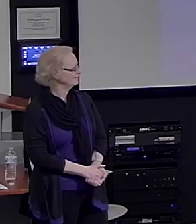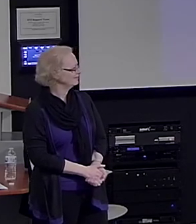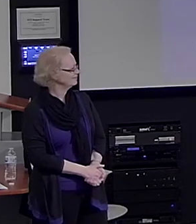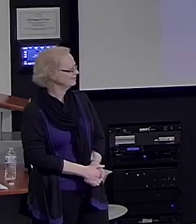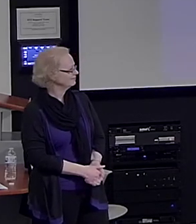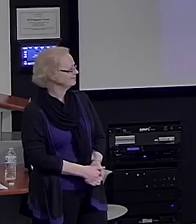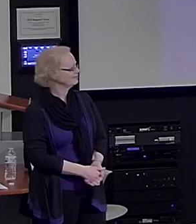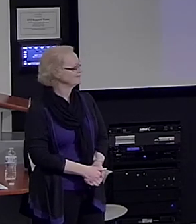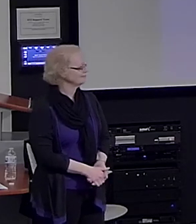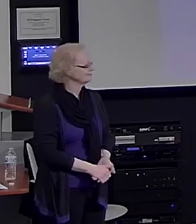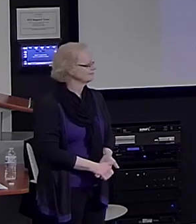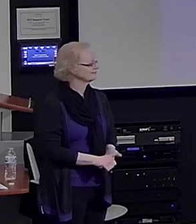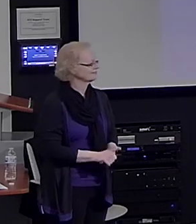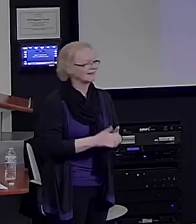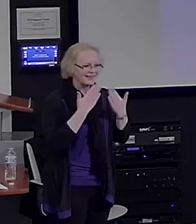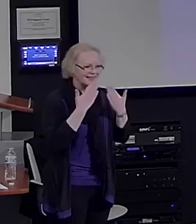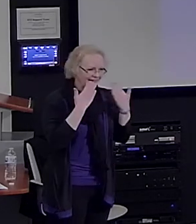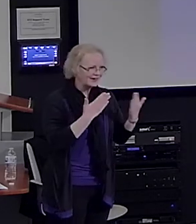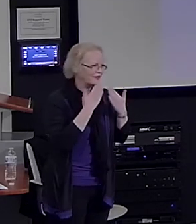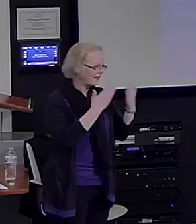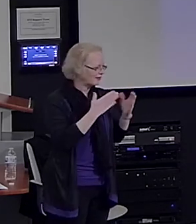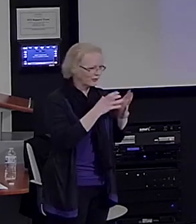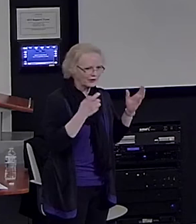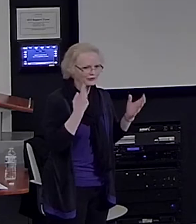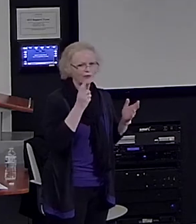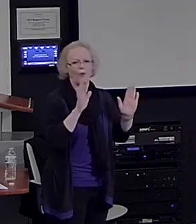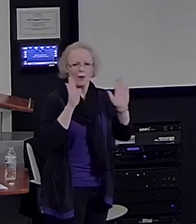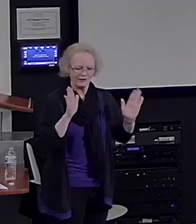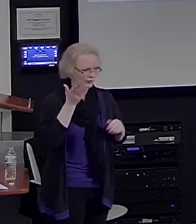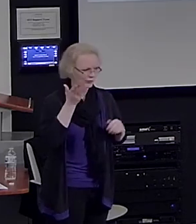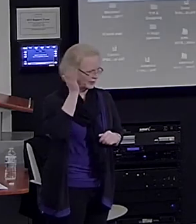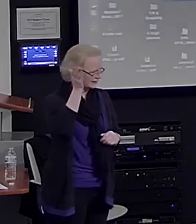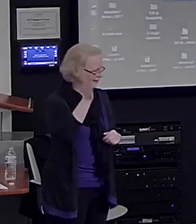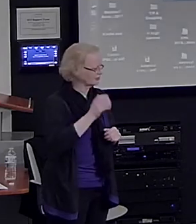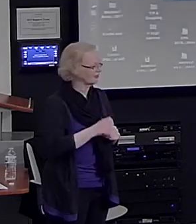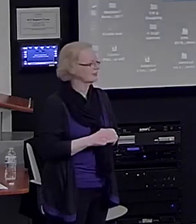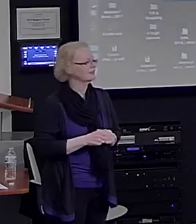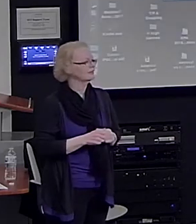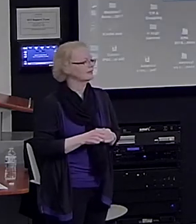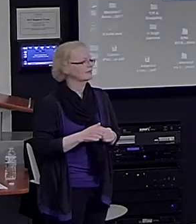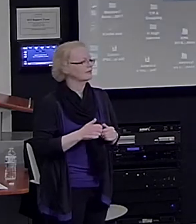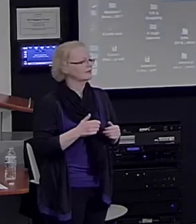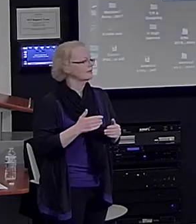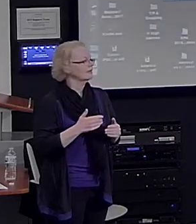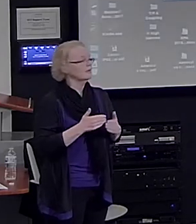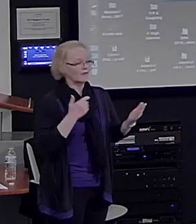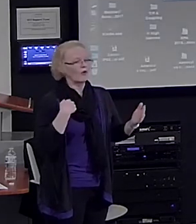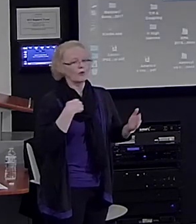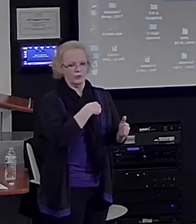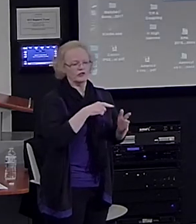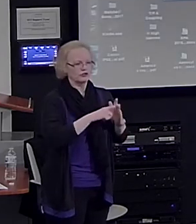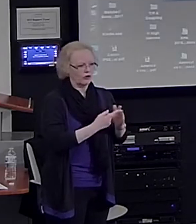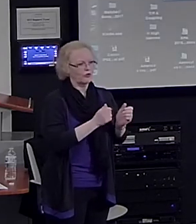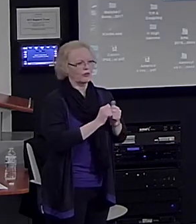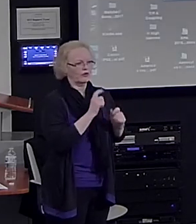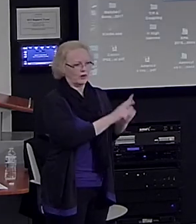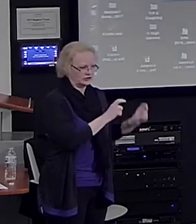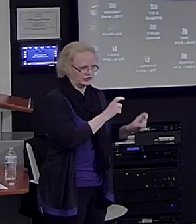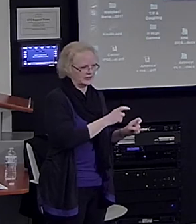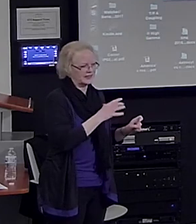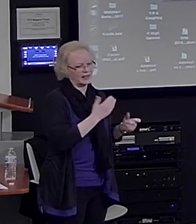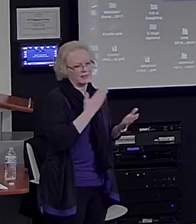thank you thank you very much for a wonderful presentation uh before we uh start with the questions and